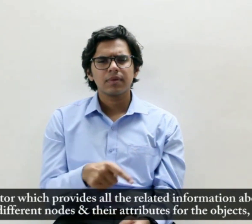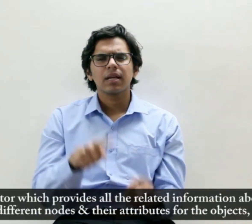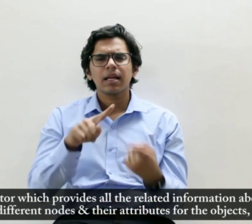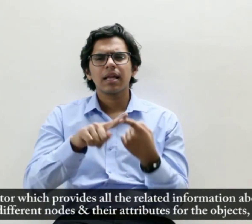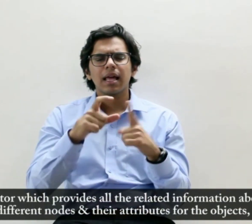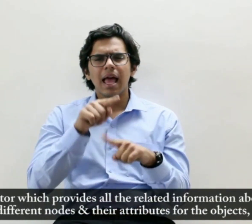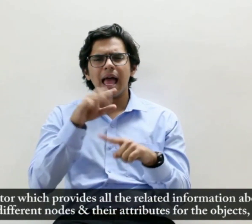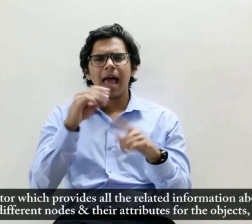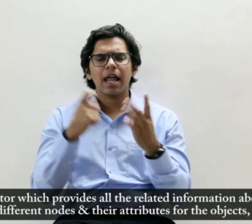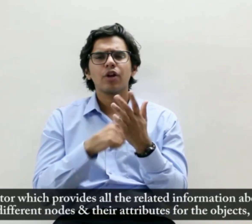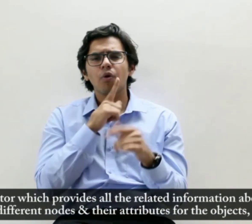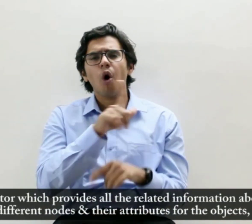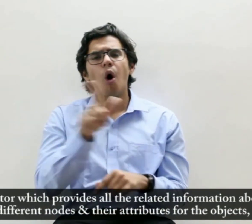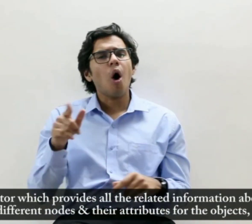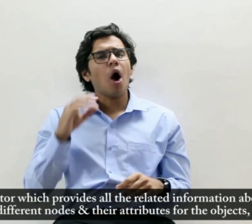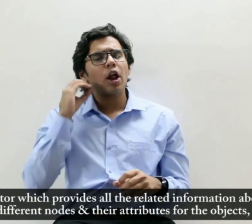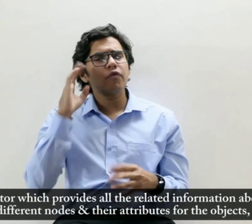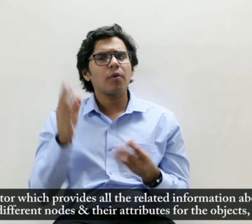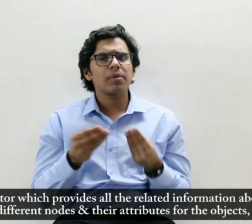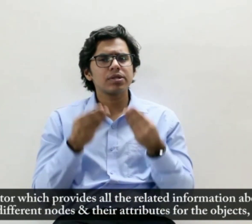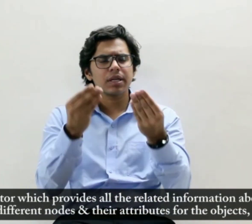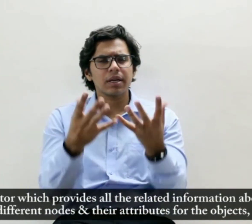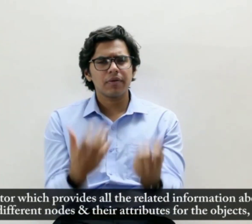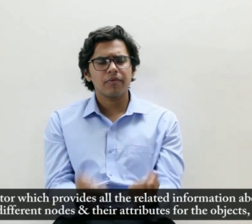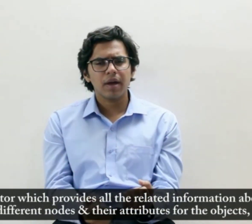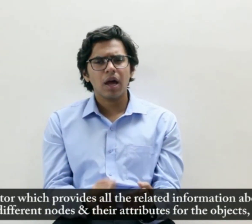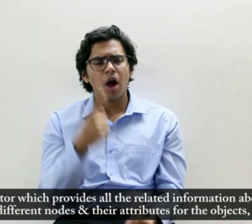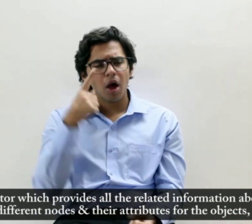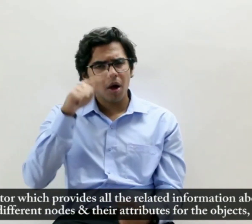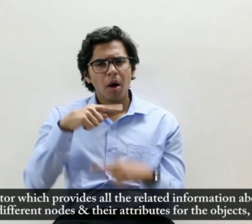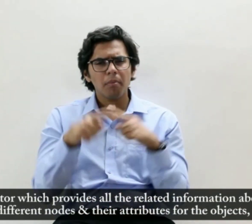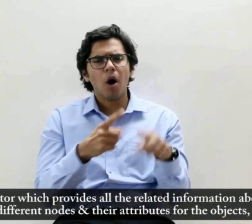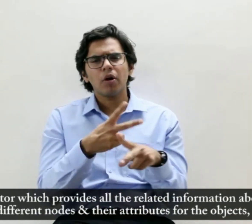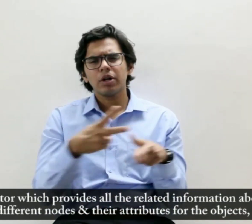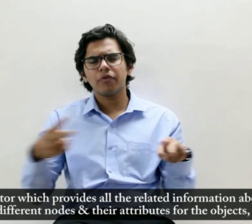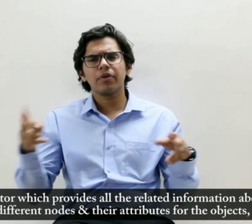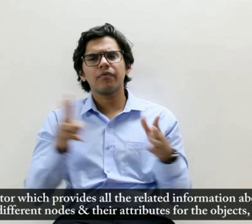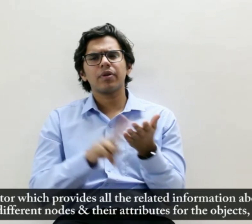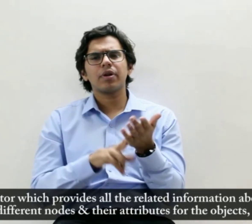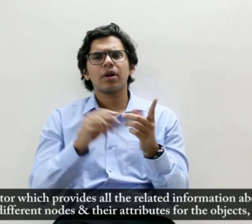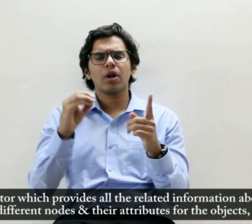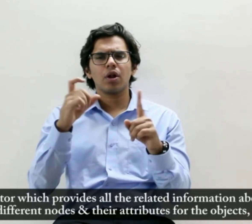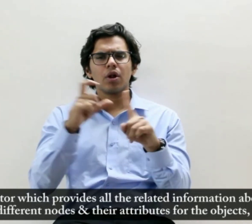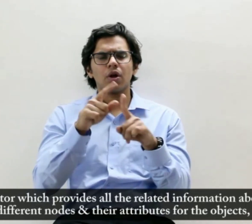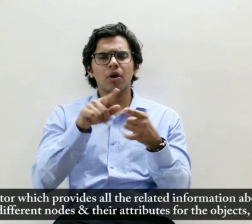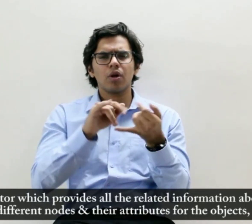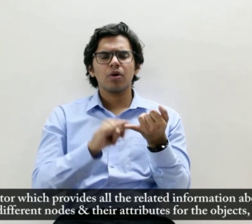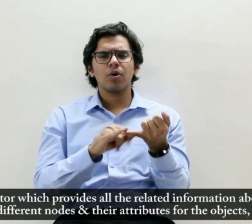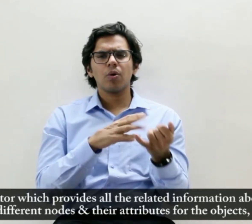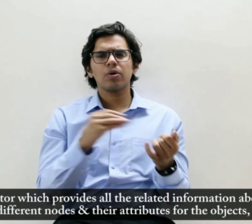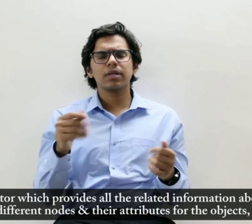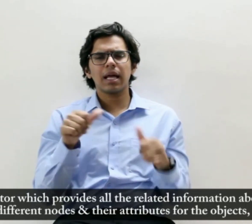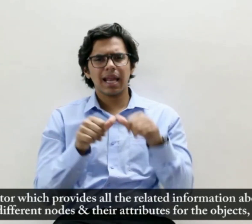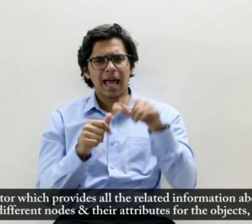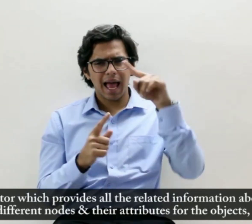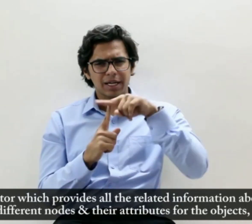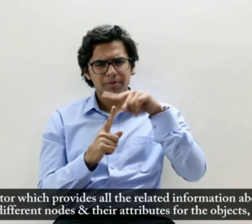The editor, which provides all the related information about the different nodes and their attributes for